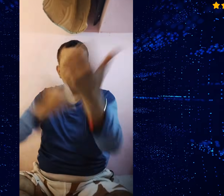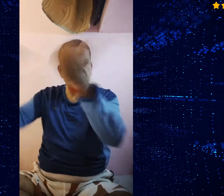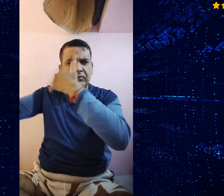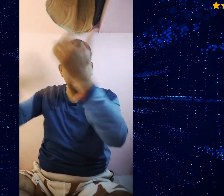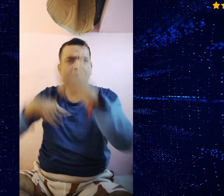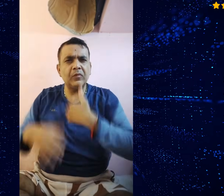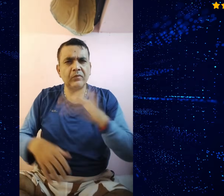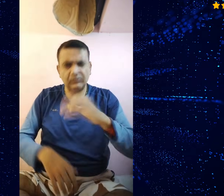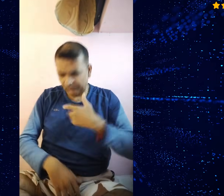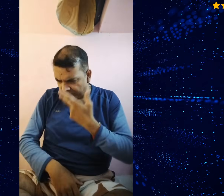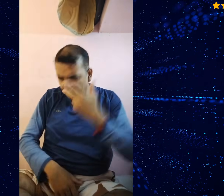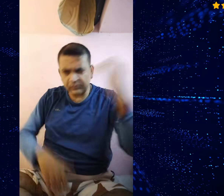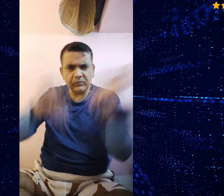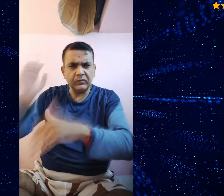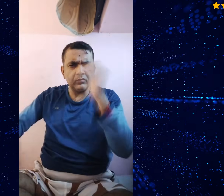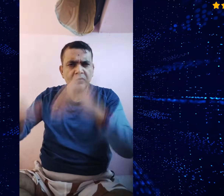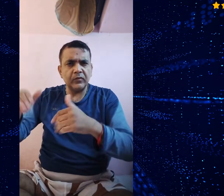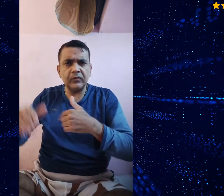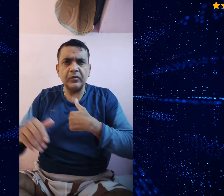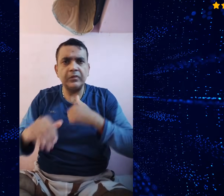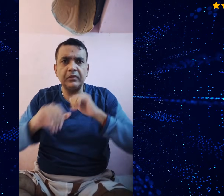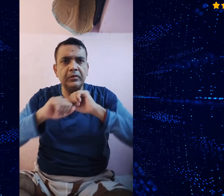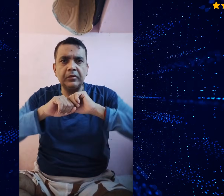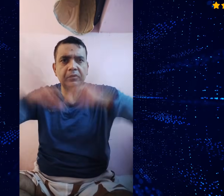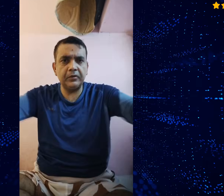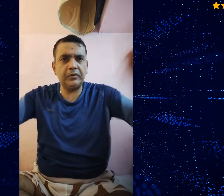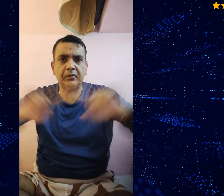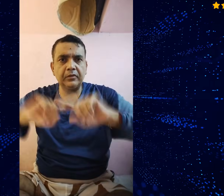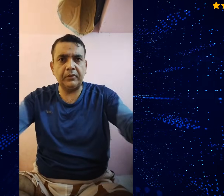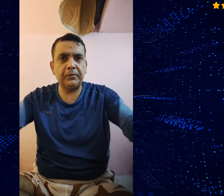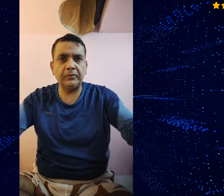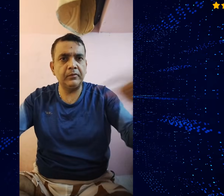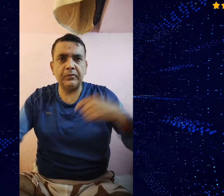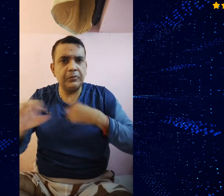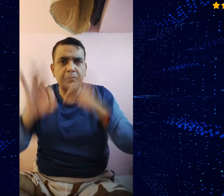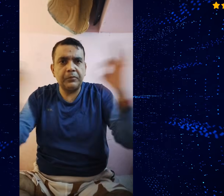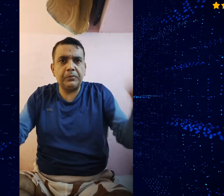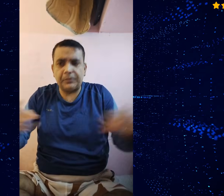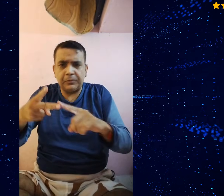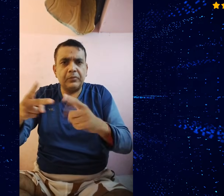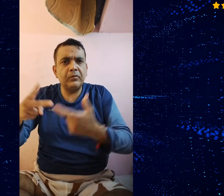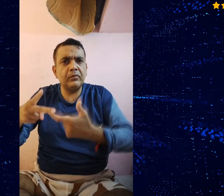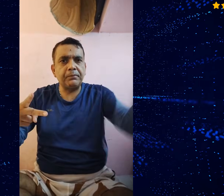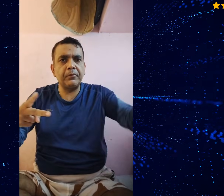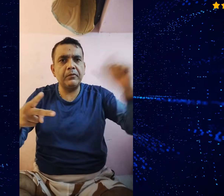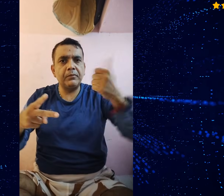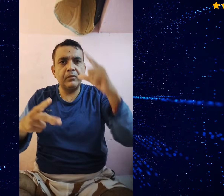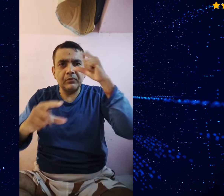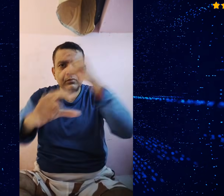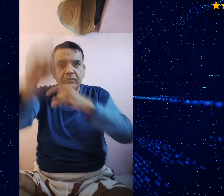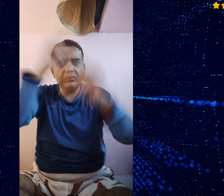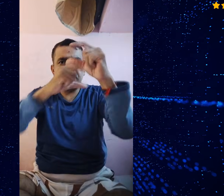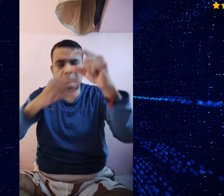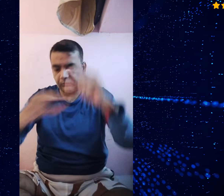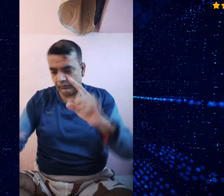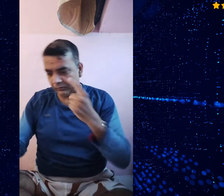number by convincing your mobile carrier to port it to a SIM card in their possession. Here's how a typical SIM card swap attack